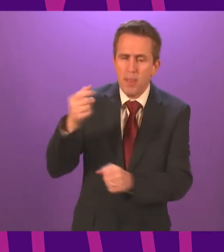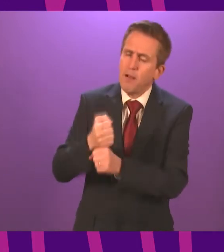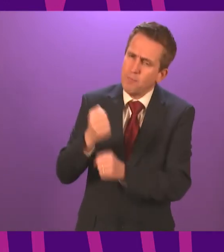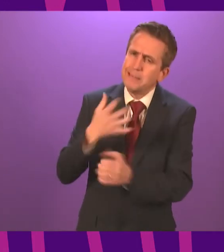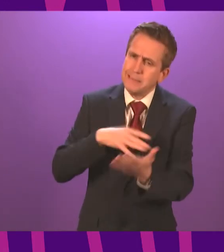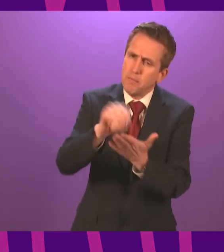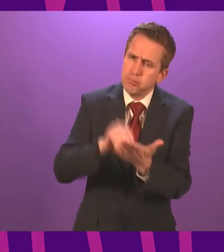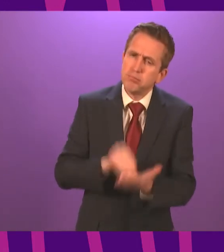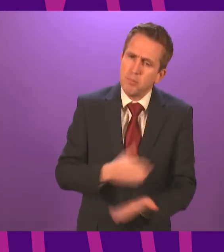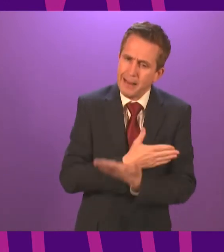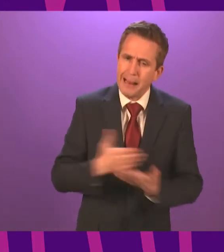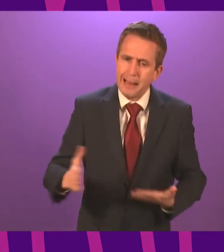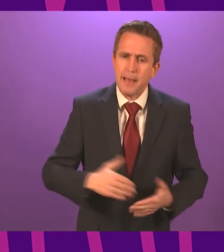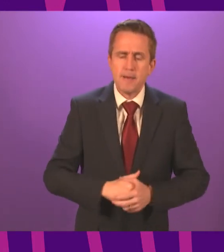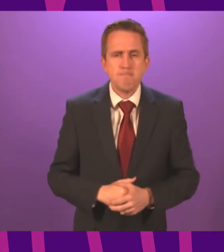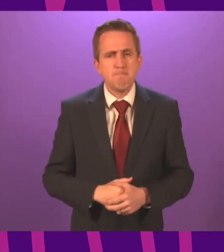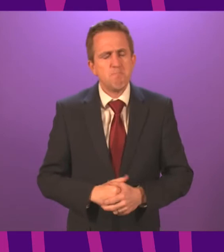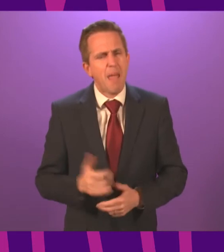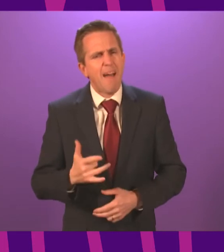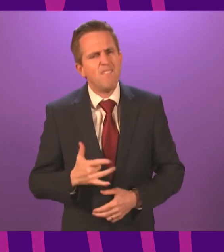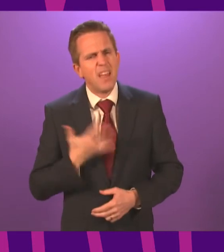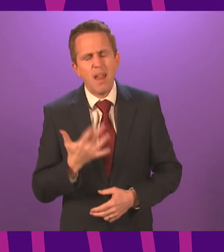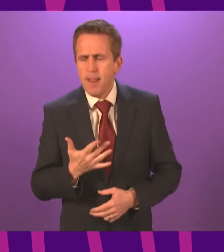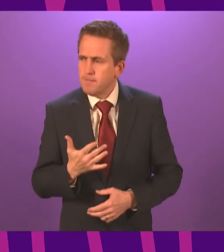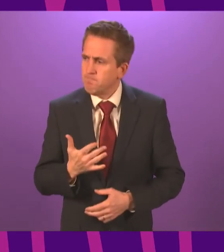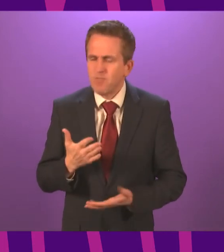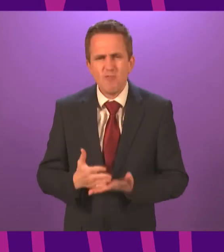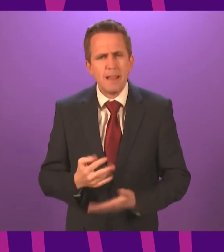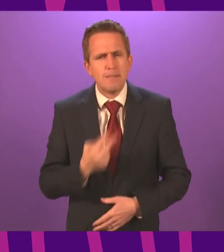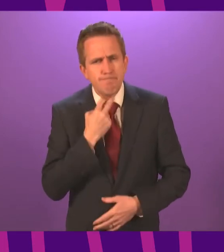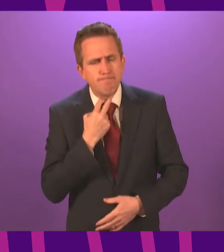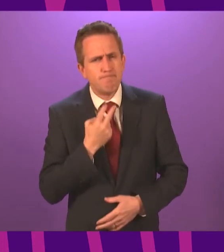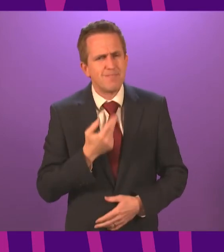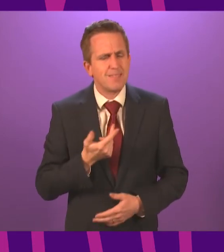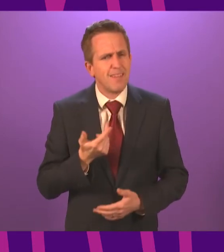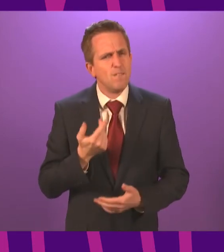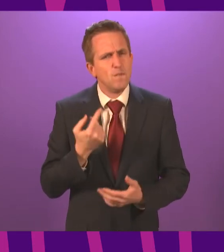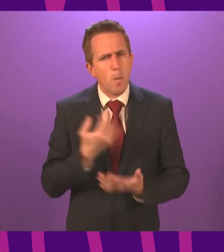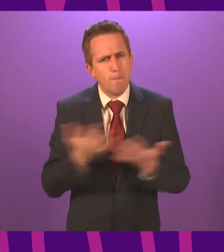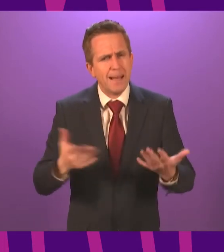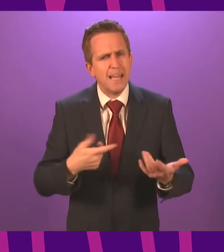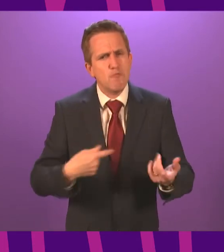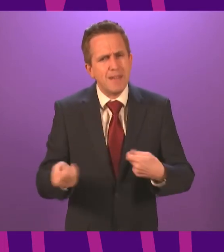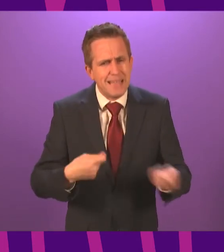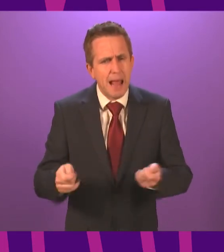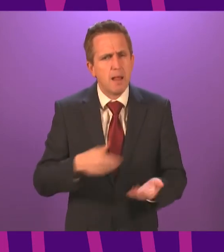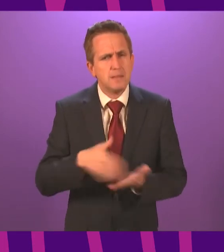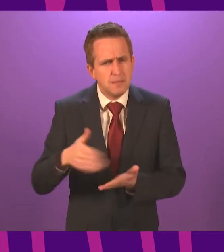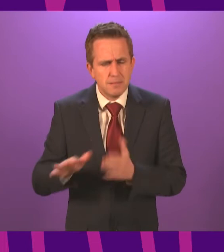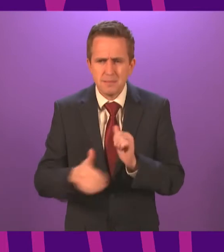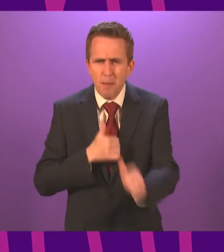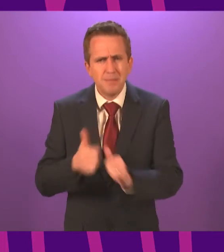issue. I feel really sad for a lot of traders and retail workers who are missing out. I think Donald Cameron mentioned this